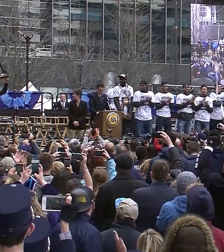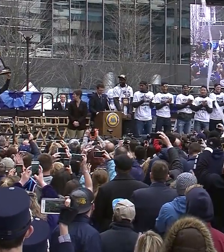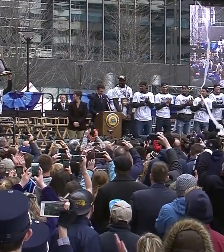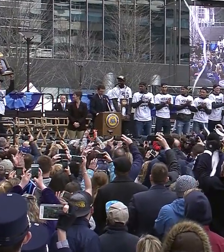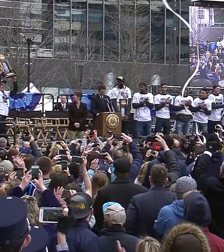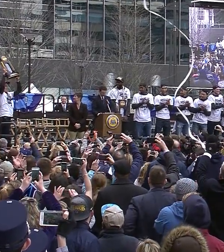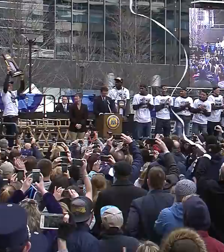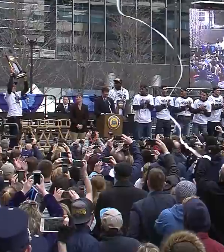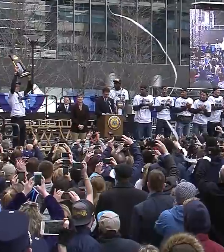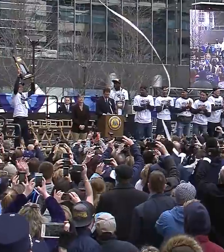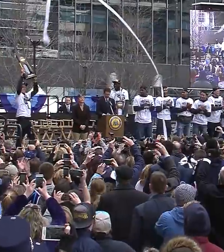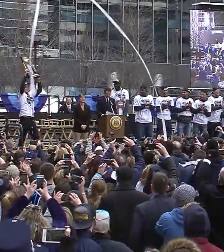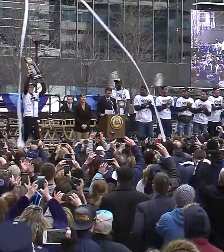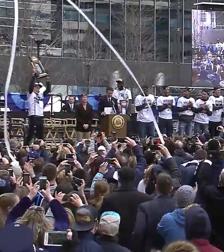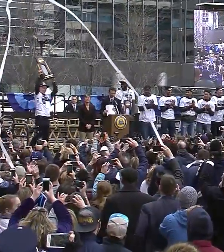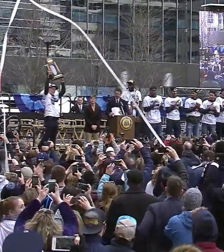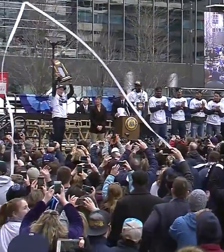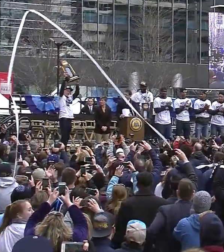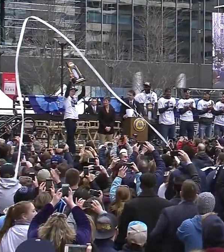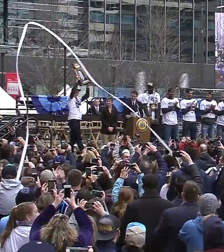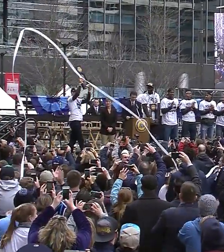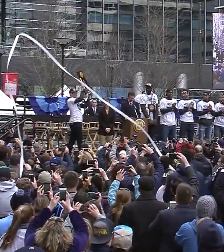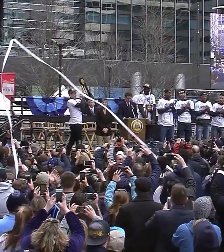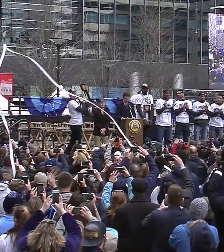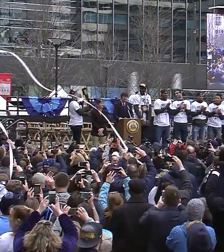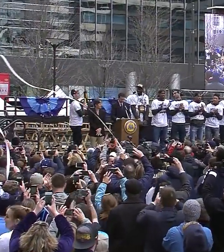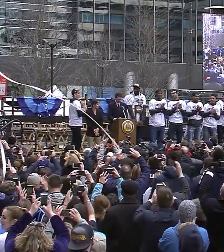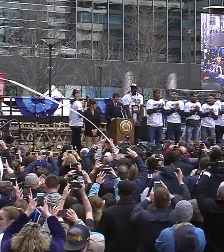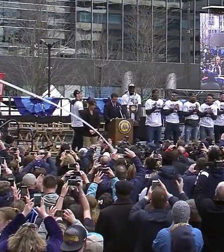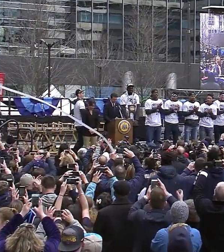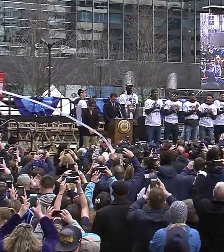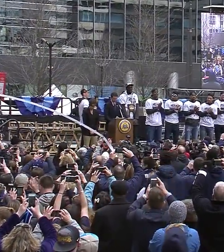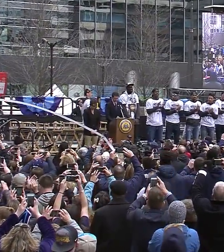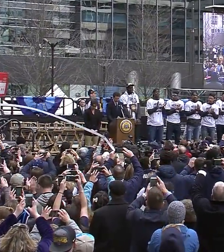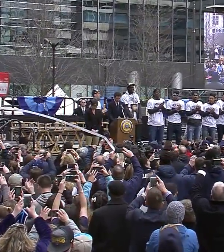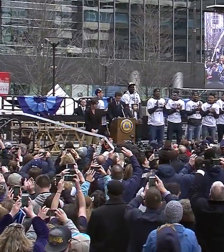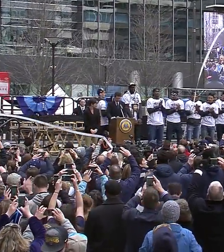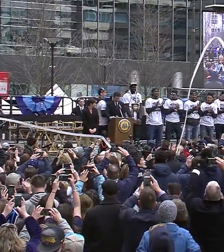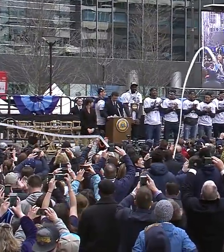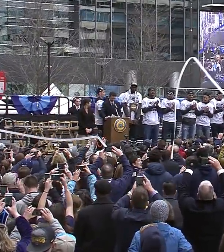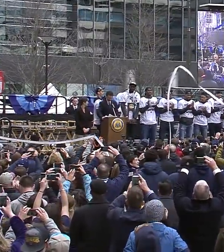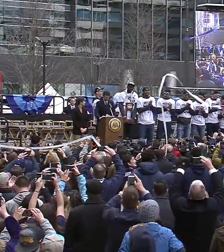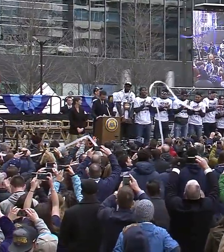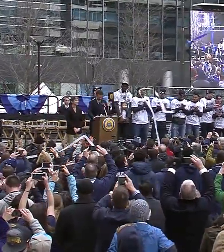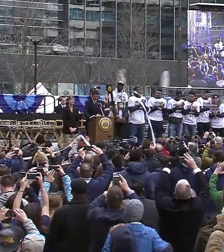2016 NCAA National Champions, the Villanova Wildcats!